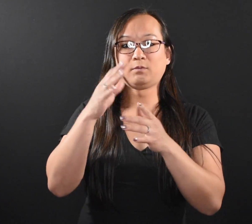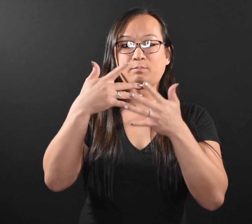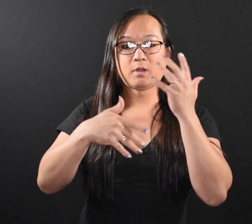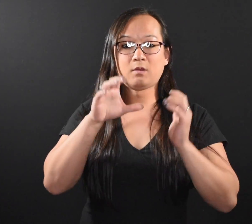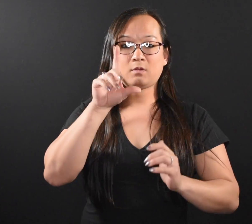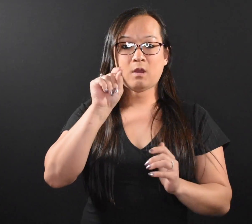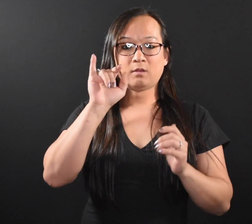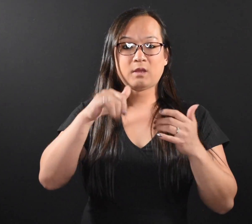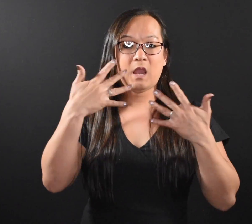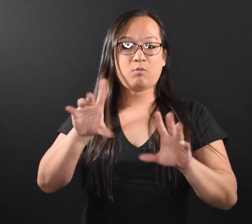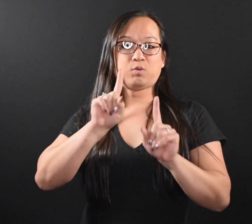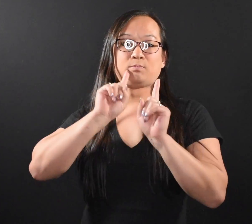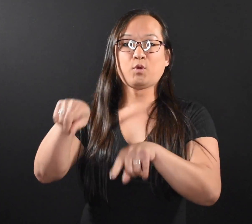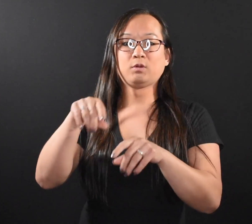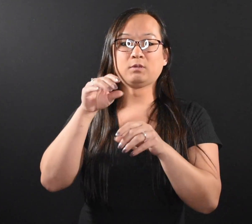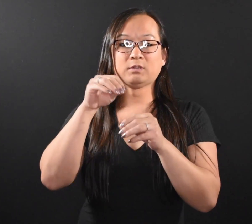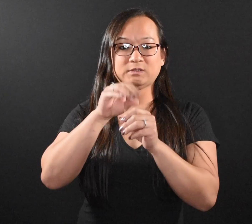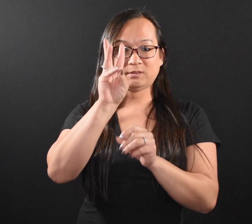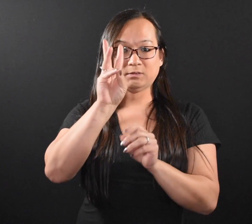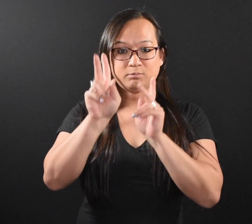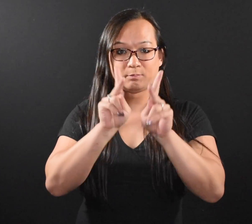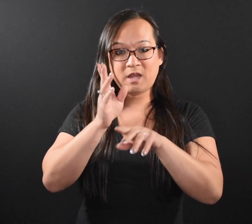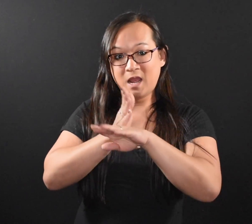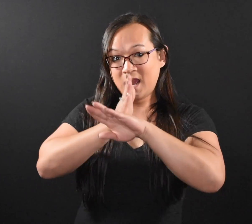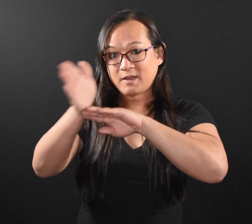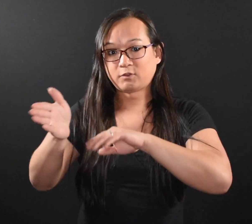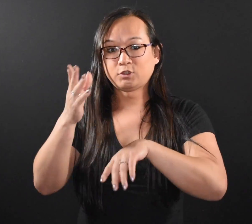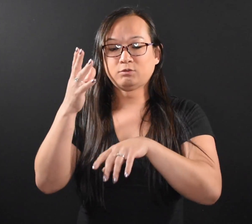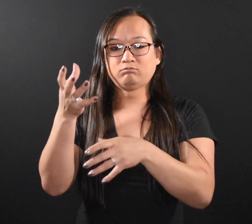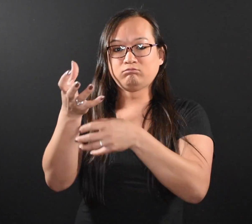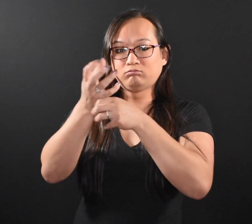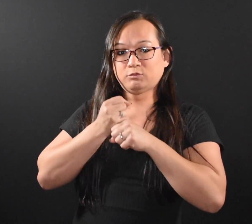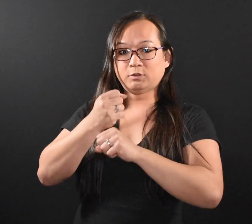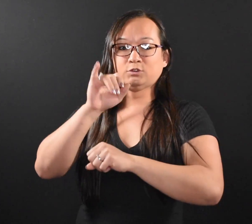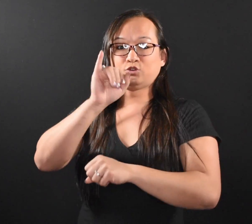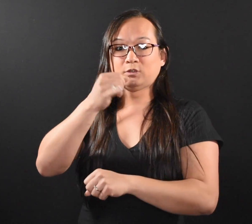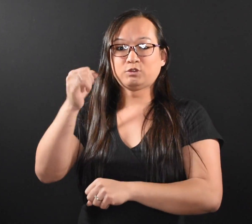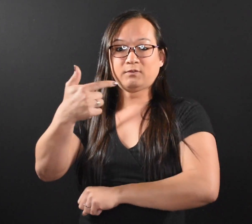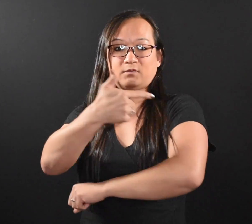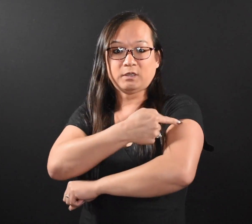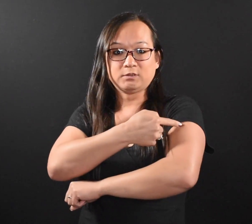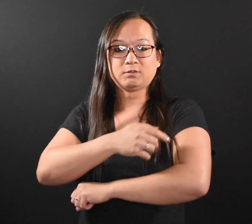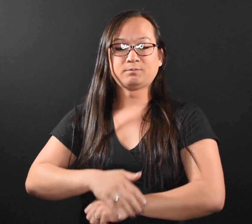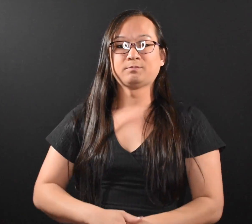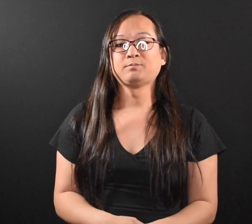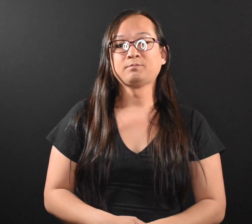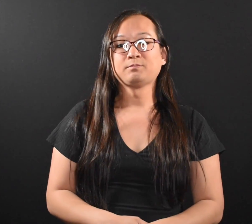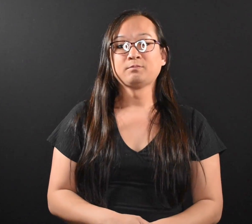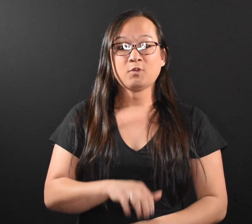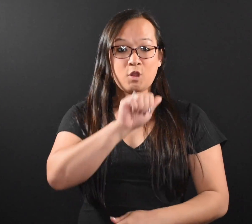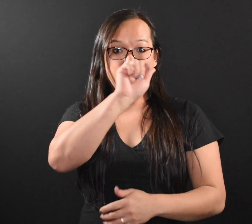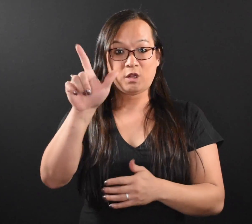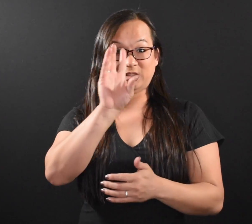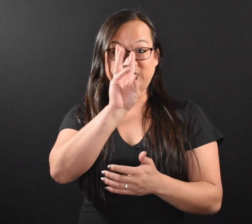a rare, severe type of blood clot that was reported in 6 people after receiving the Johnson & Johnson